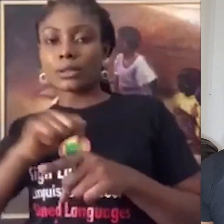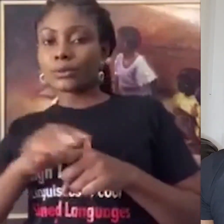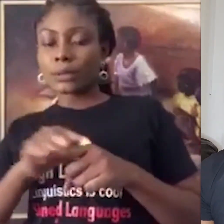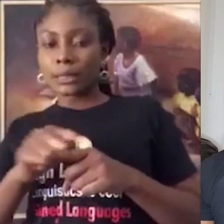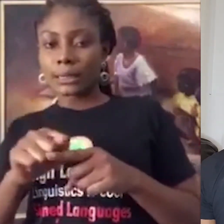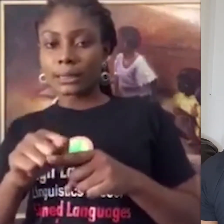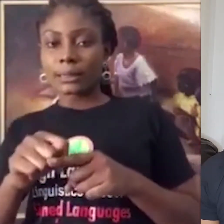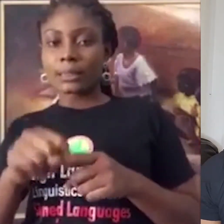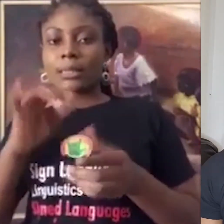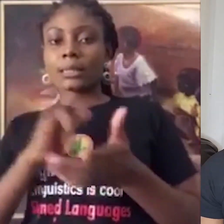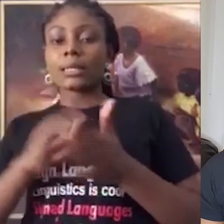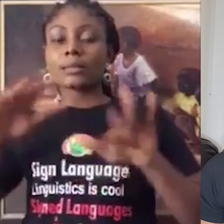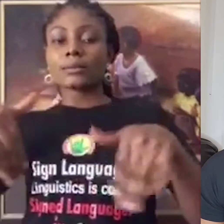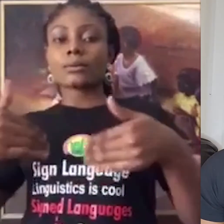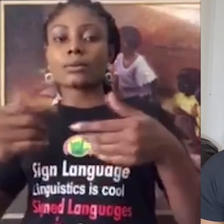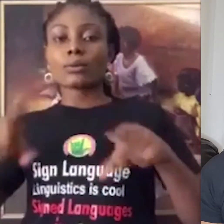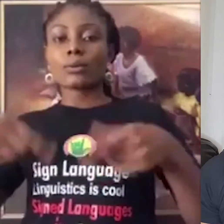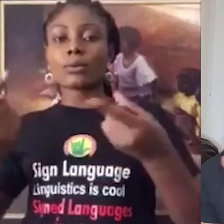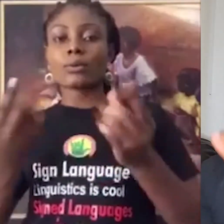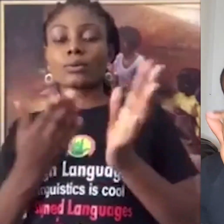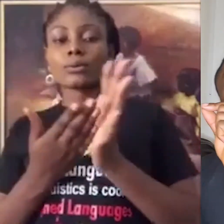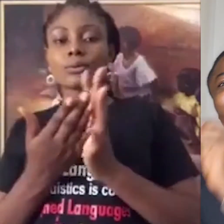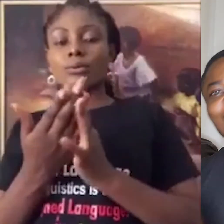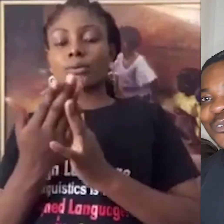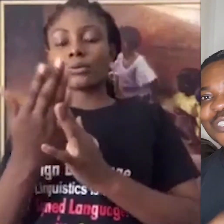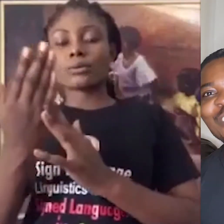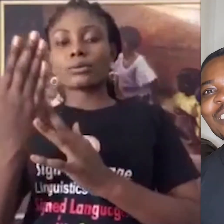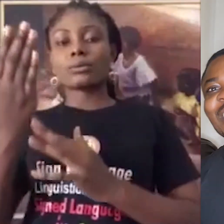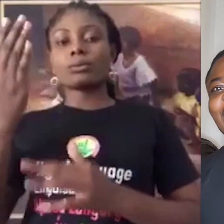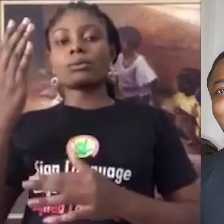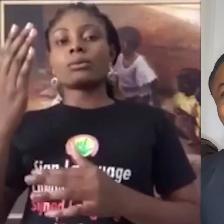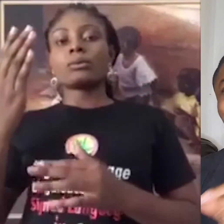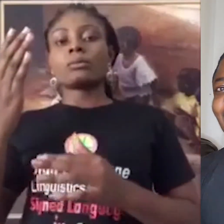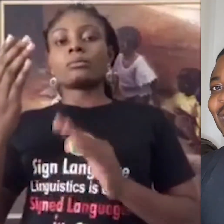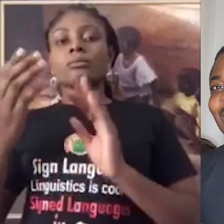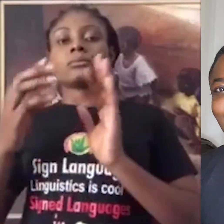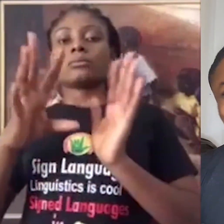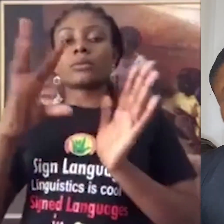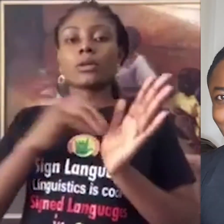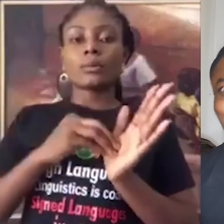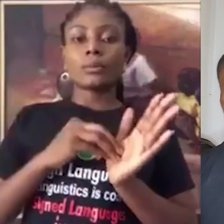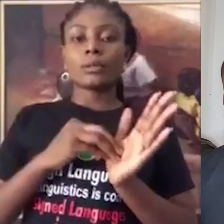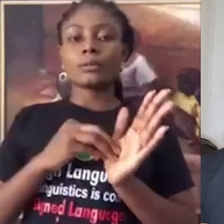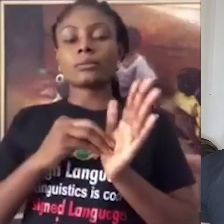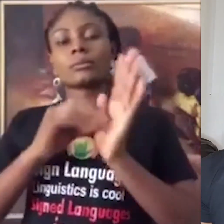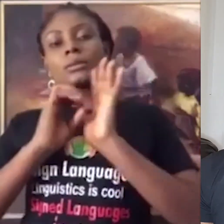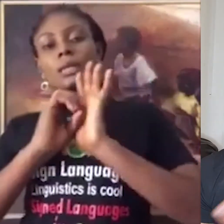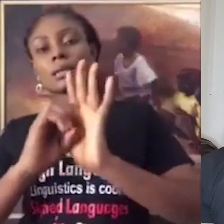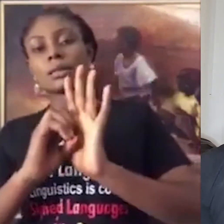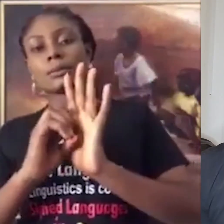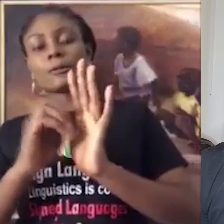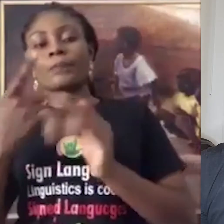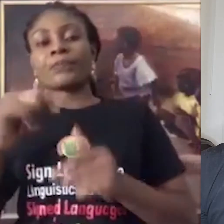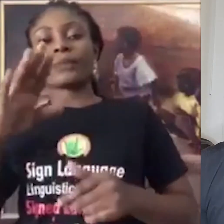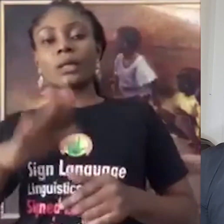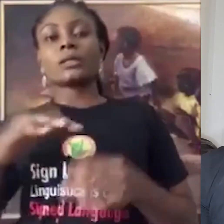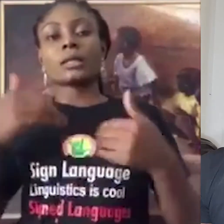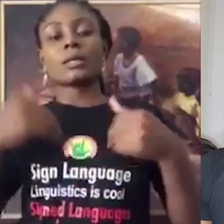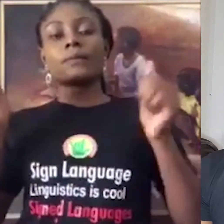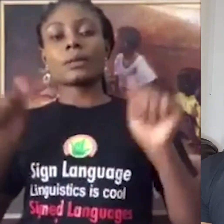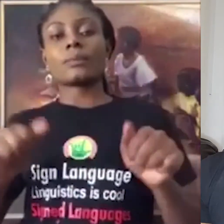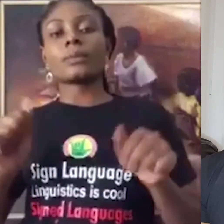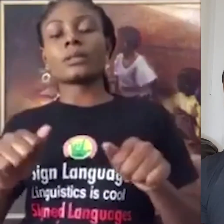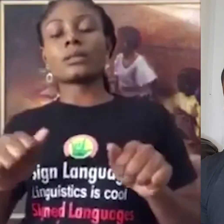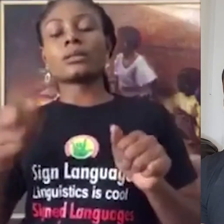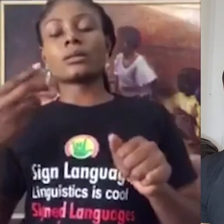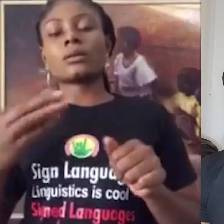mean unconscious training that goes through intuition and imitation of the child. The child